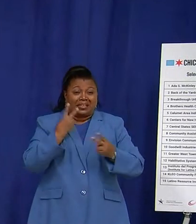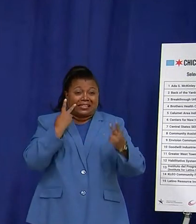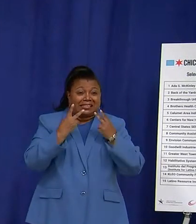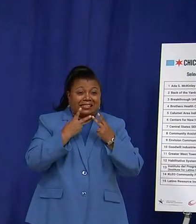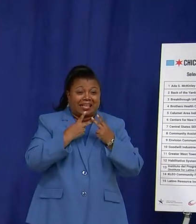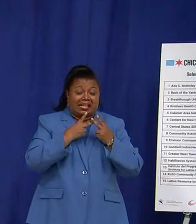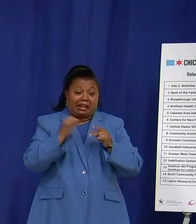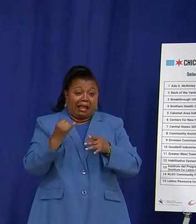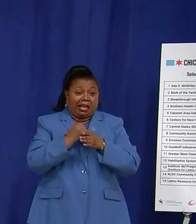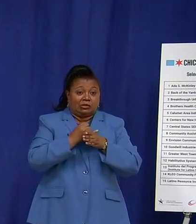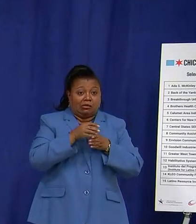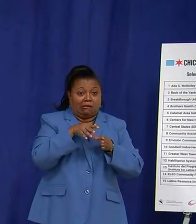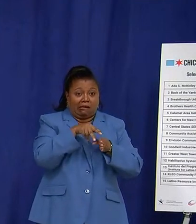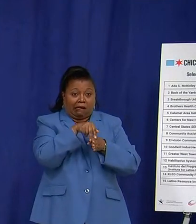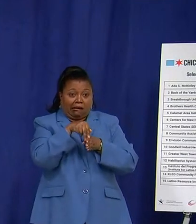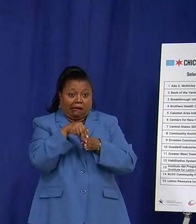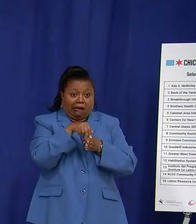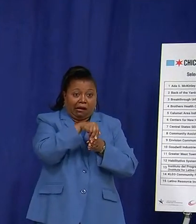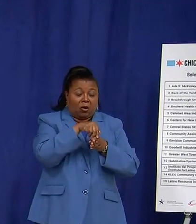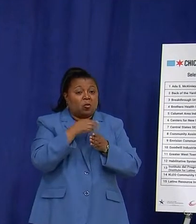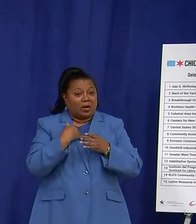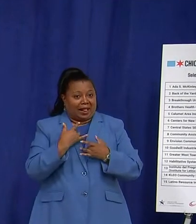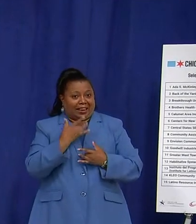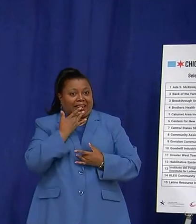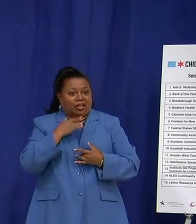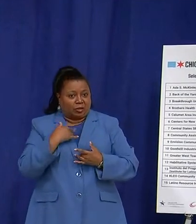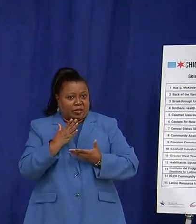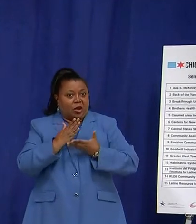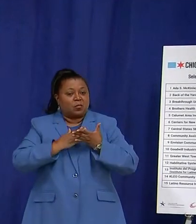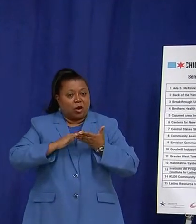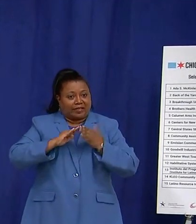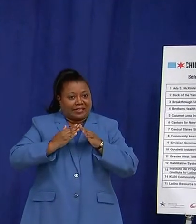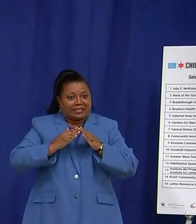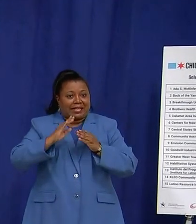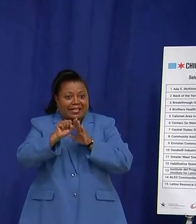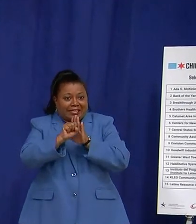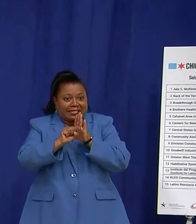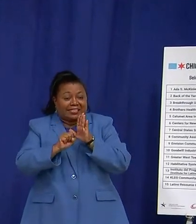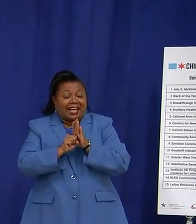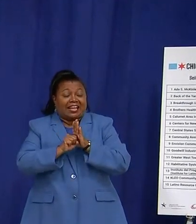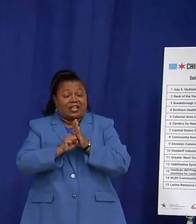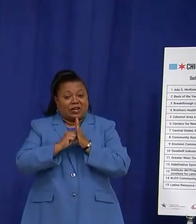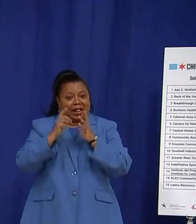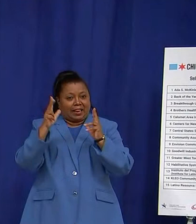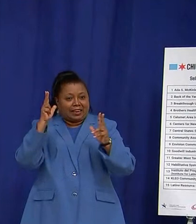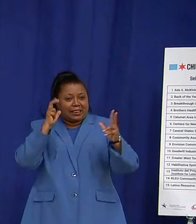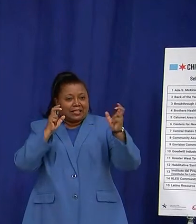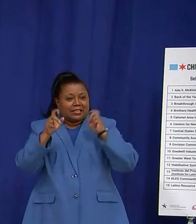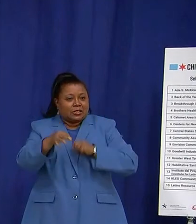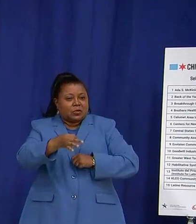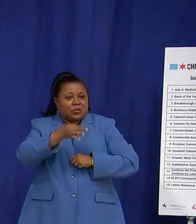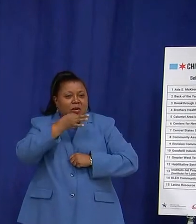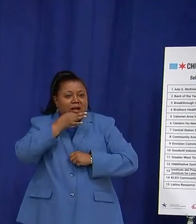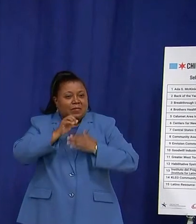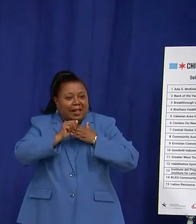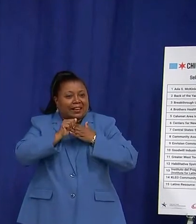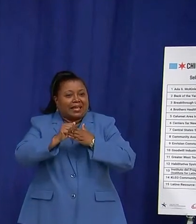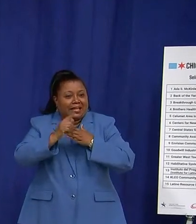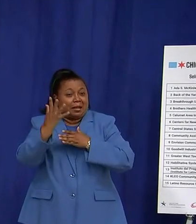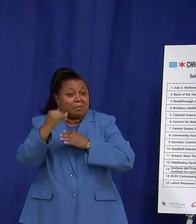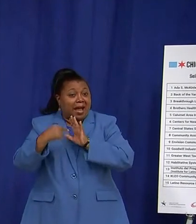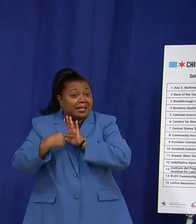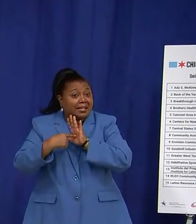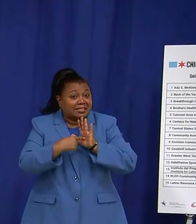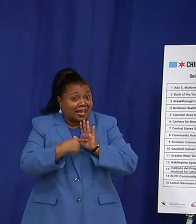seen institutions waver, we feel fortunate to be a part of a city and state that are listening to the experts and leading by